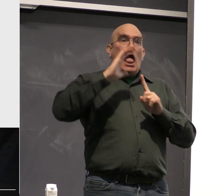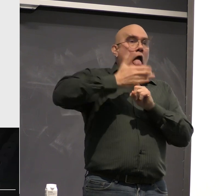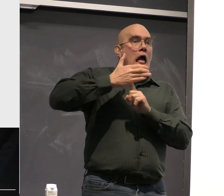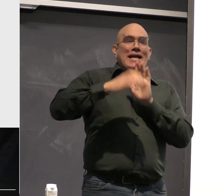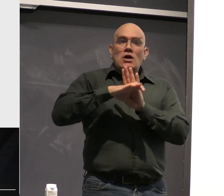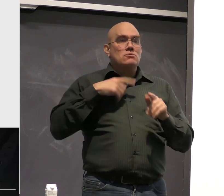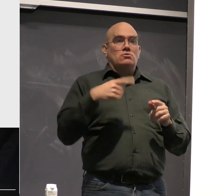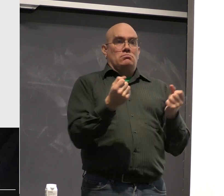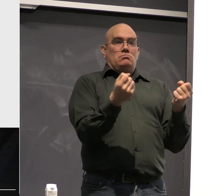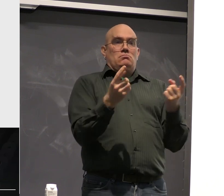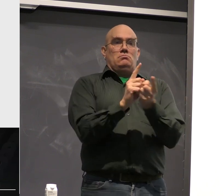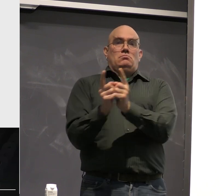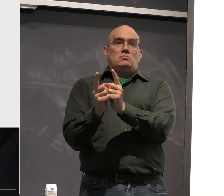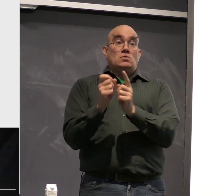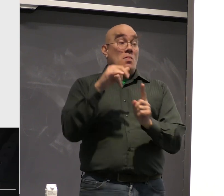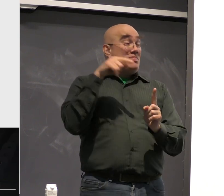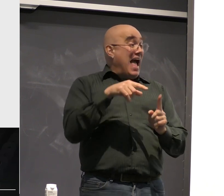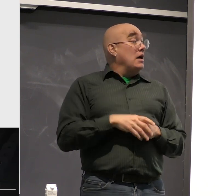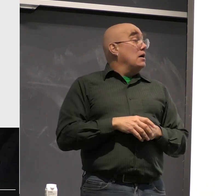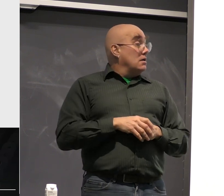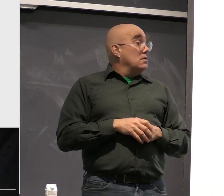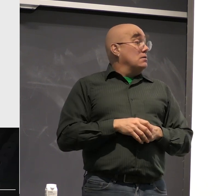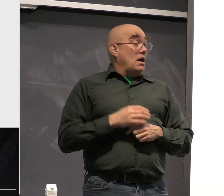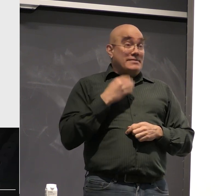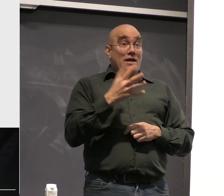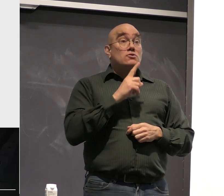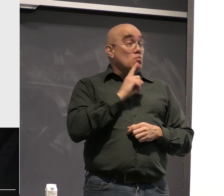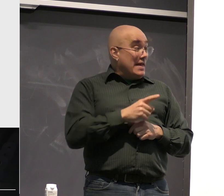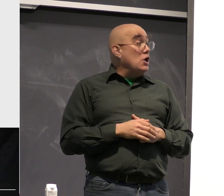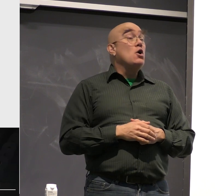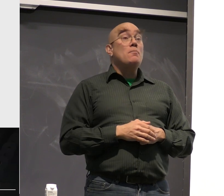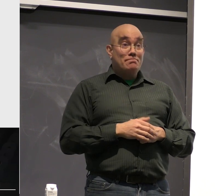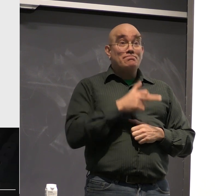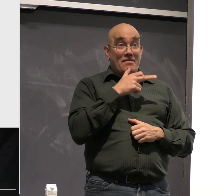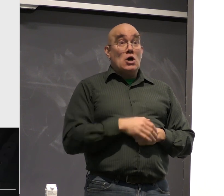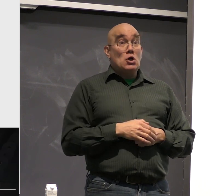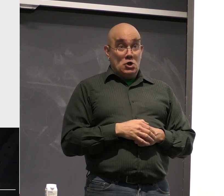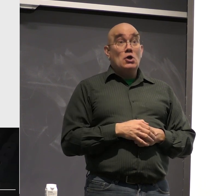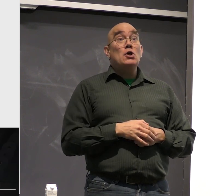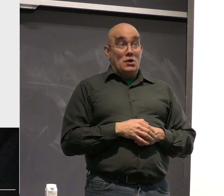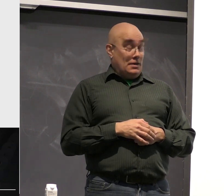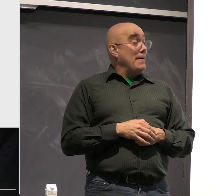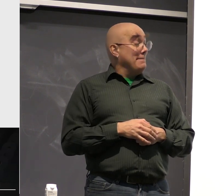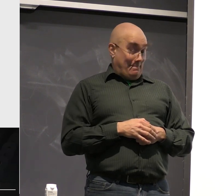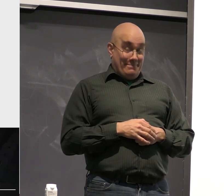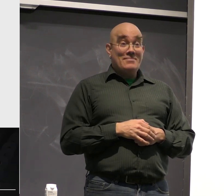eyes. I'm not trying to personify different characters, I'm just doing the translations. And I'm telling you, it's a real motherfucker.